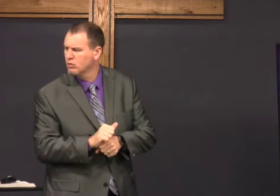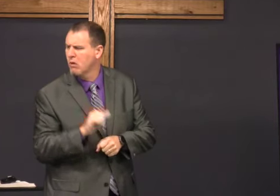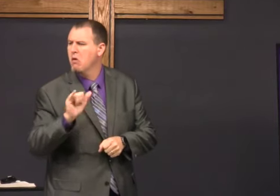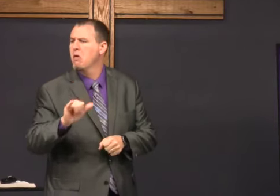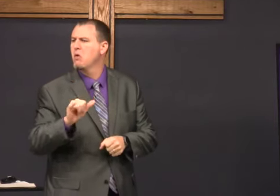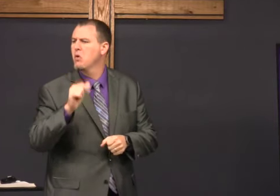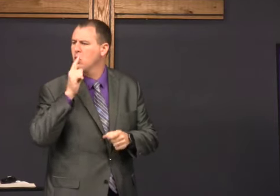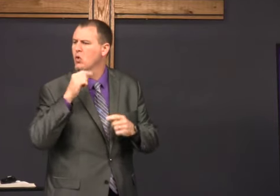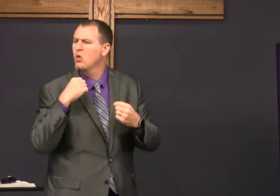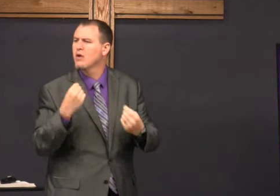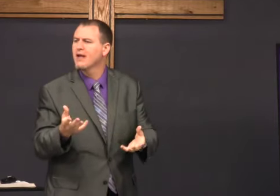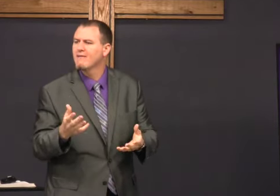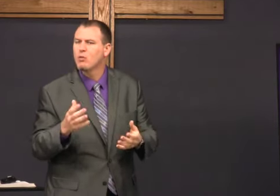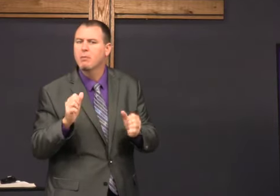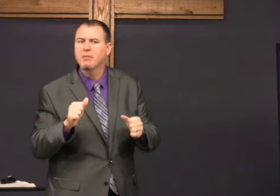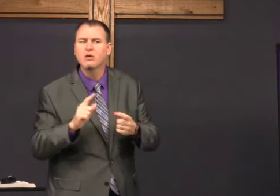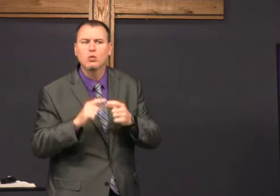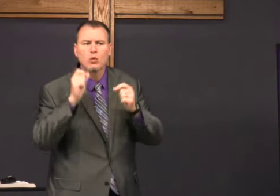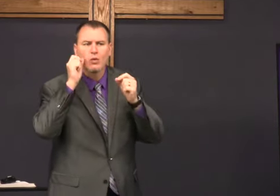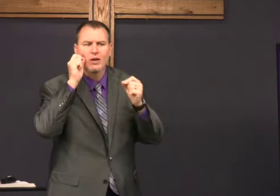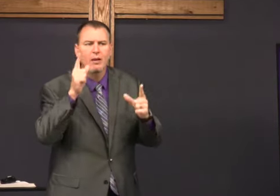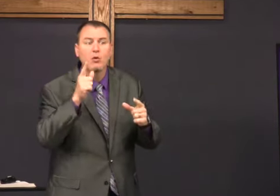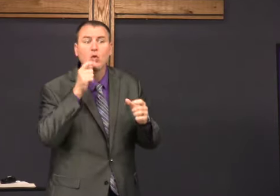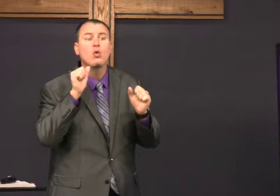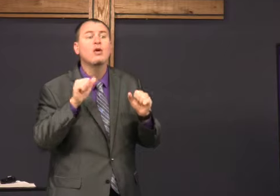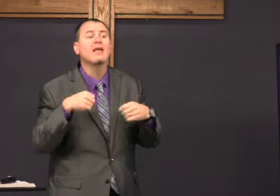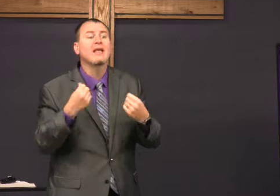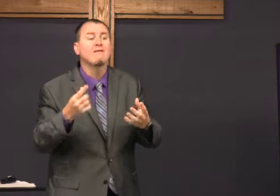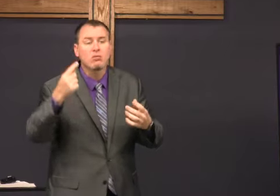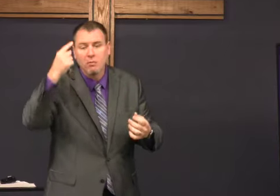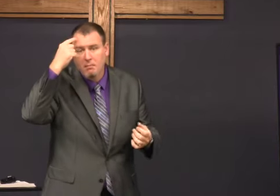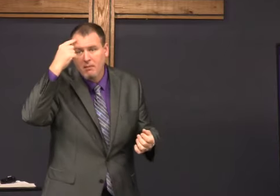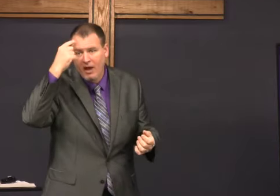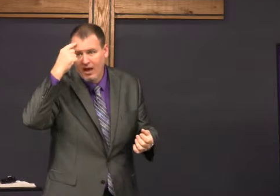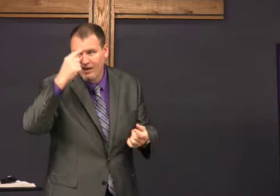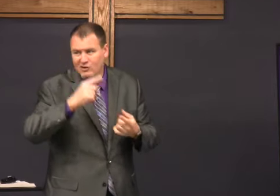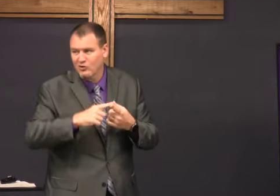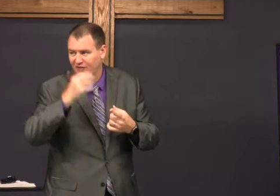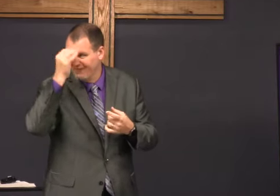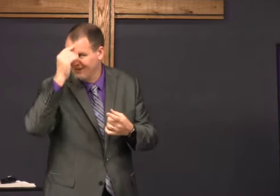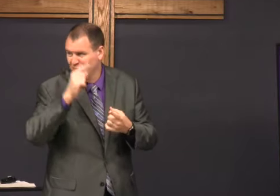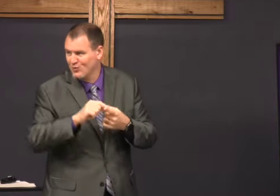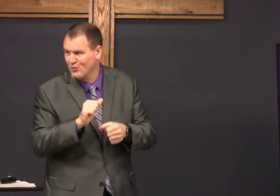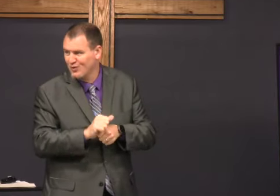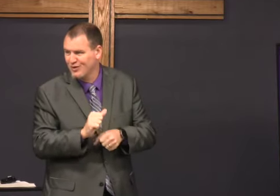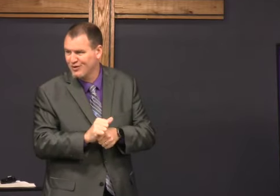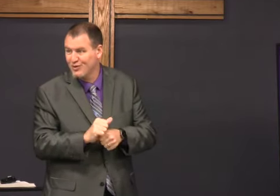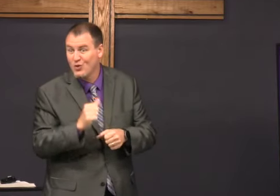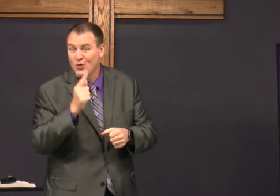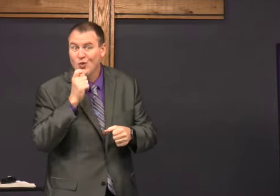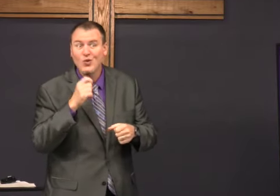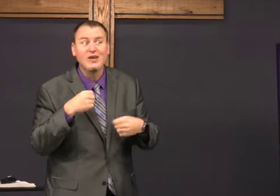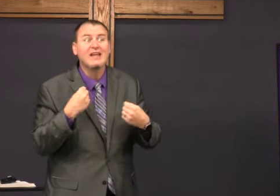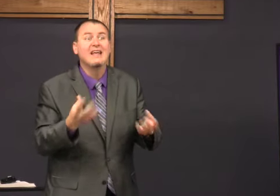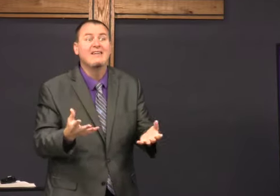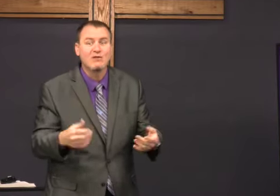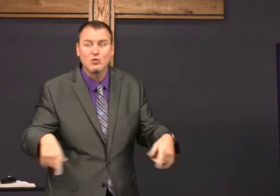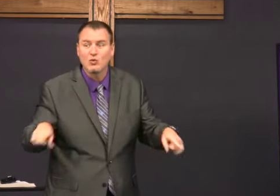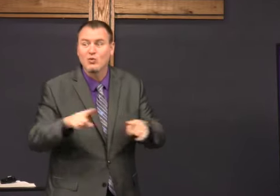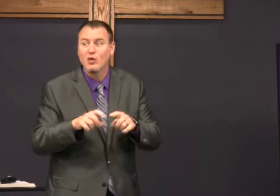work hard? Who gave you the ability to wake up? Who gave you the mind and the skills to do